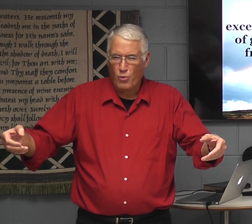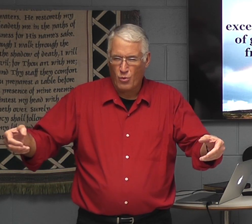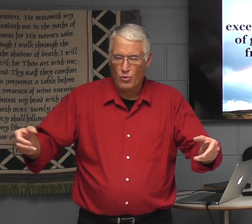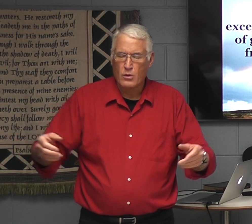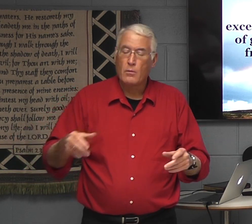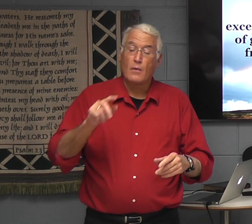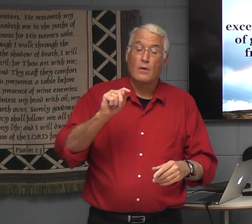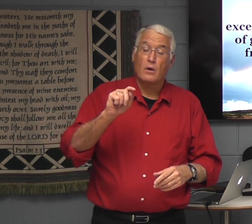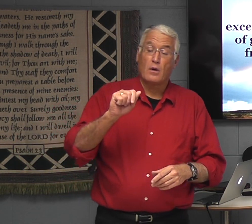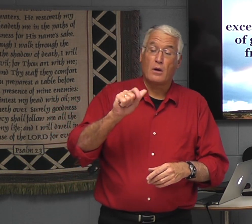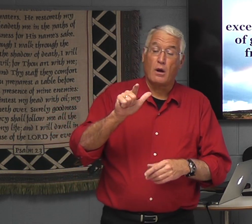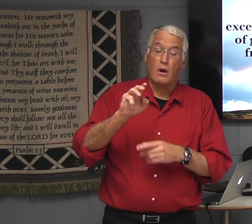It was like a scroll.